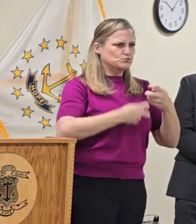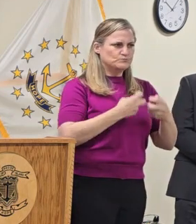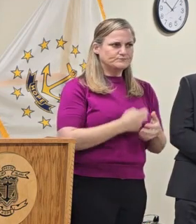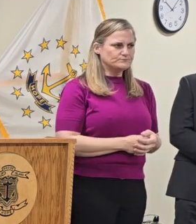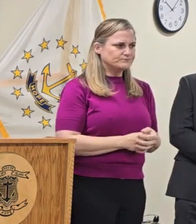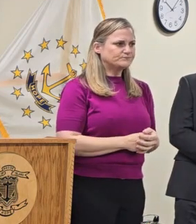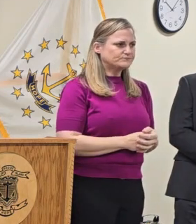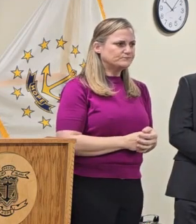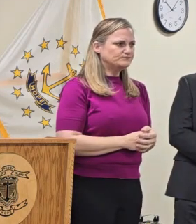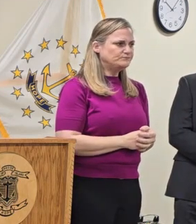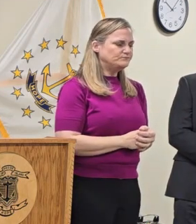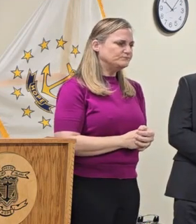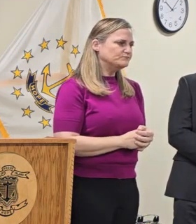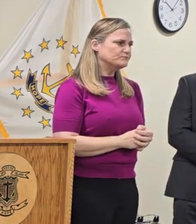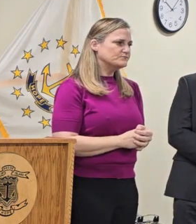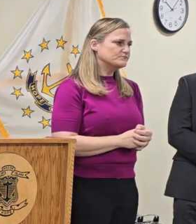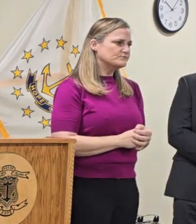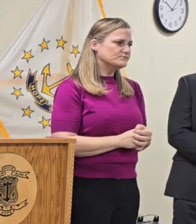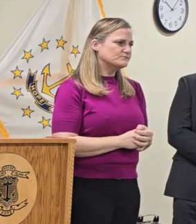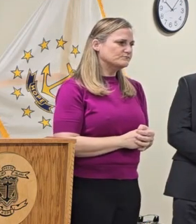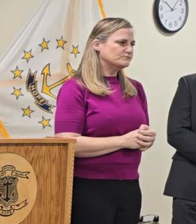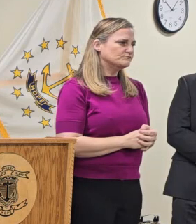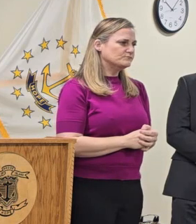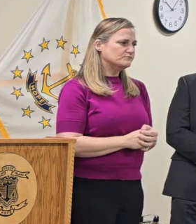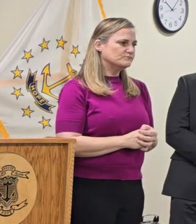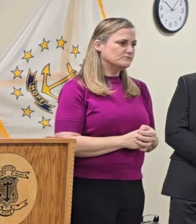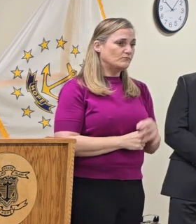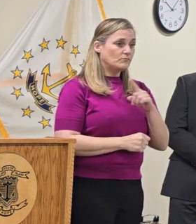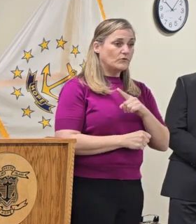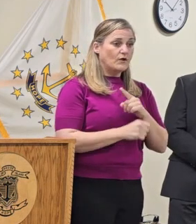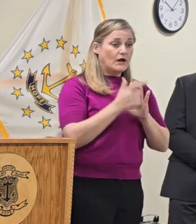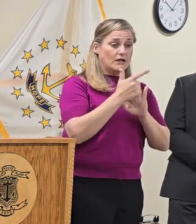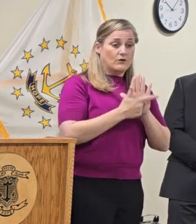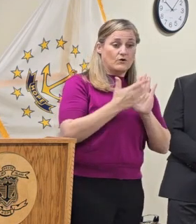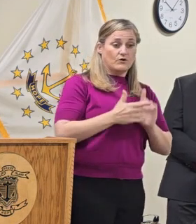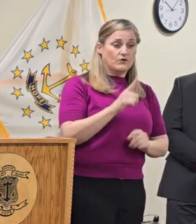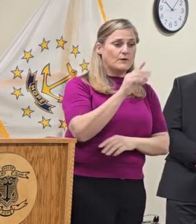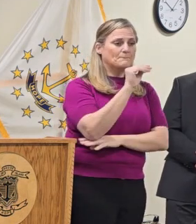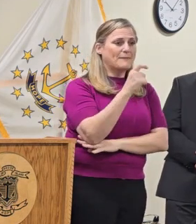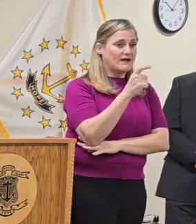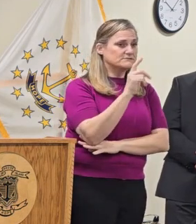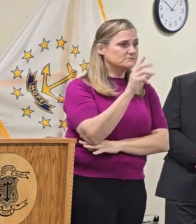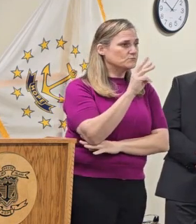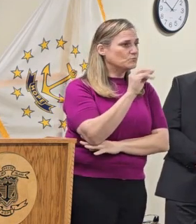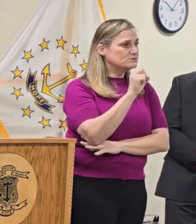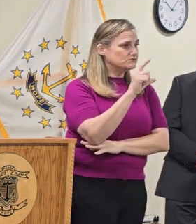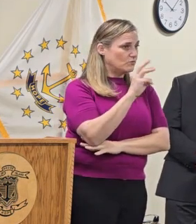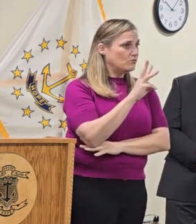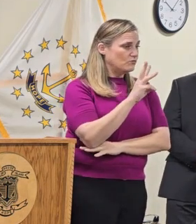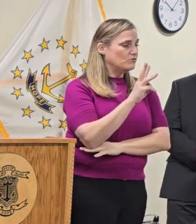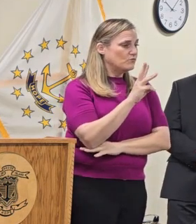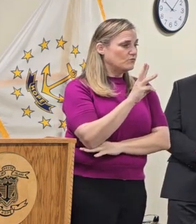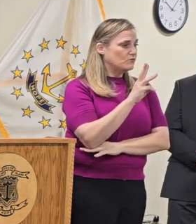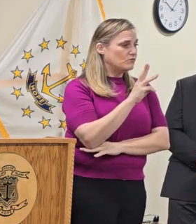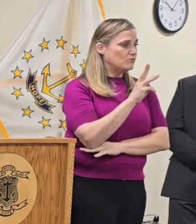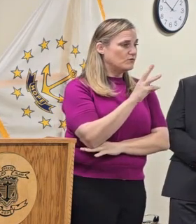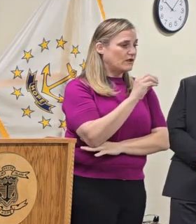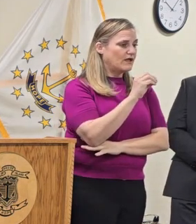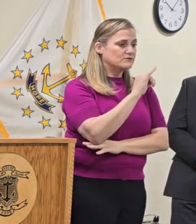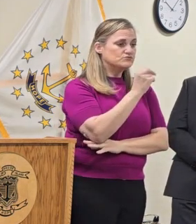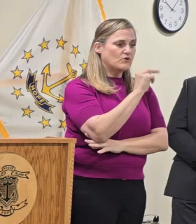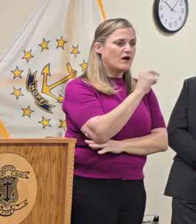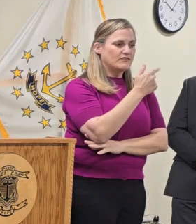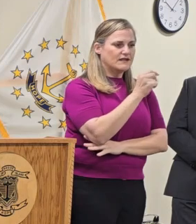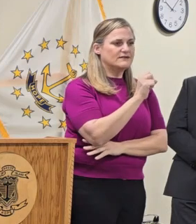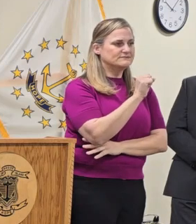Max Wistow, and veteran attorney, Jonathan Savage, who are here with us today. Thank you very much for signing that letter